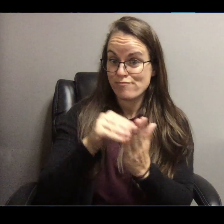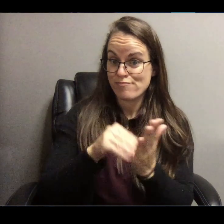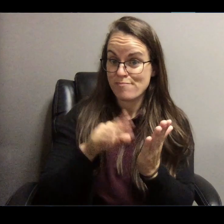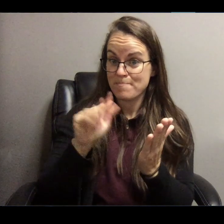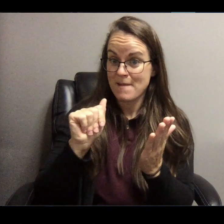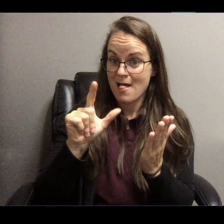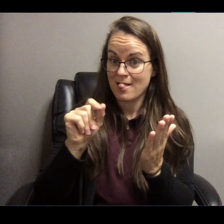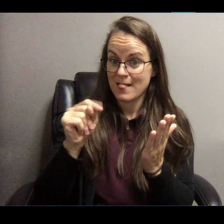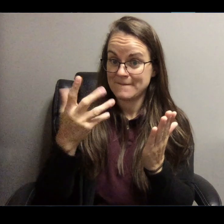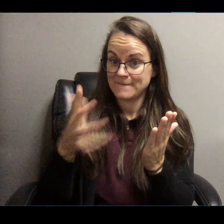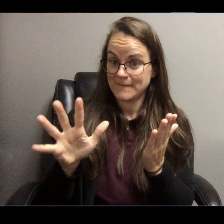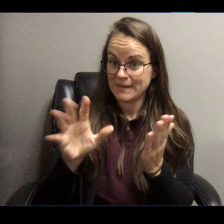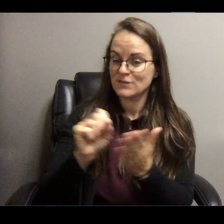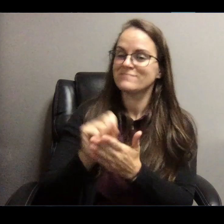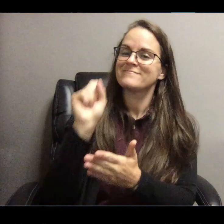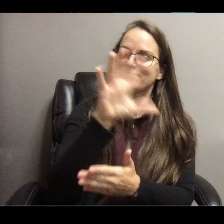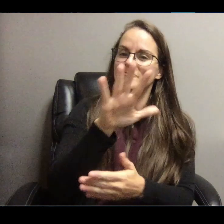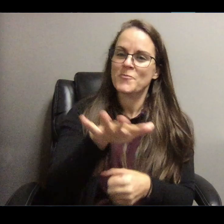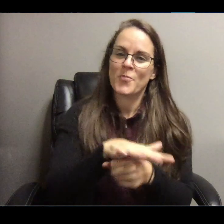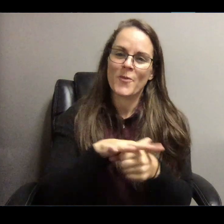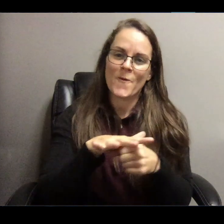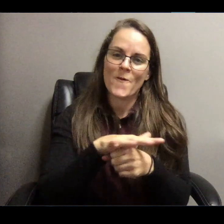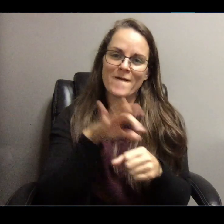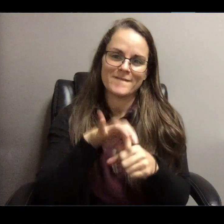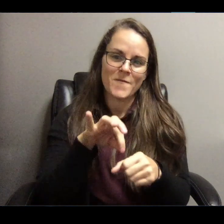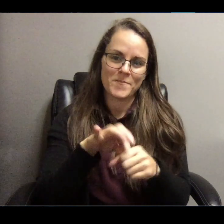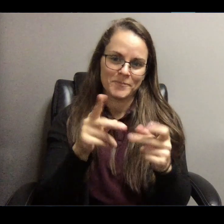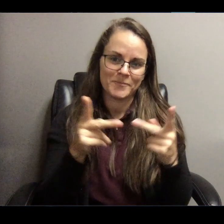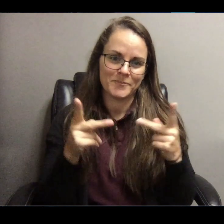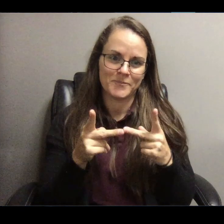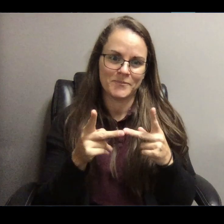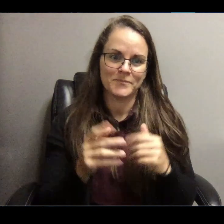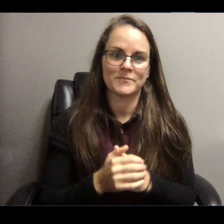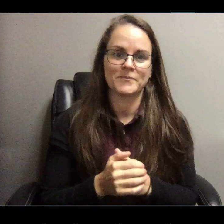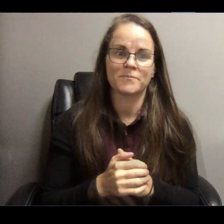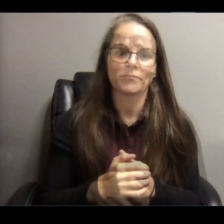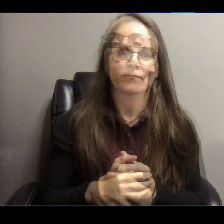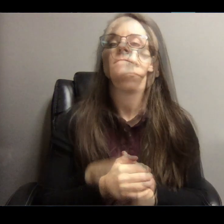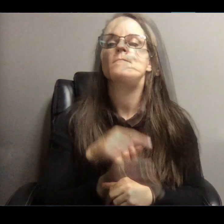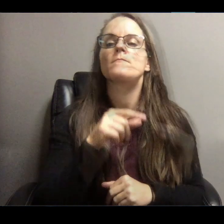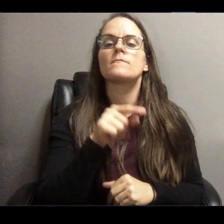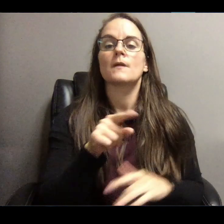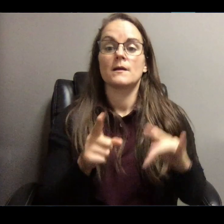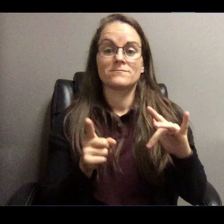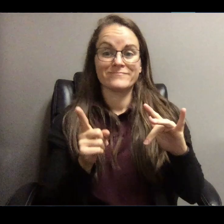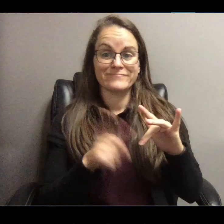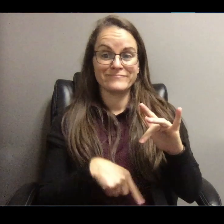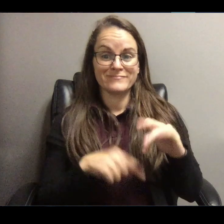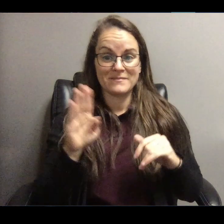Now, the third step is to return your ballot to a local election authority.